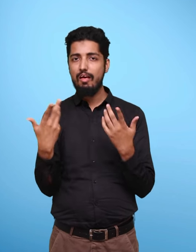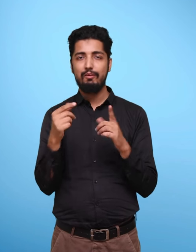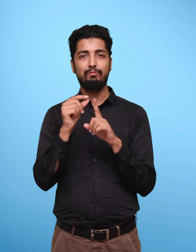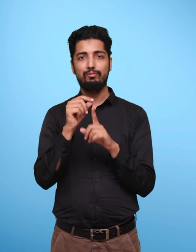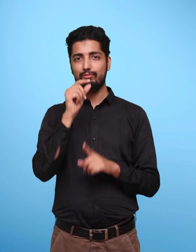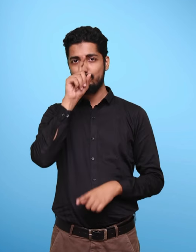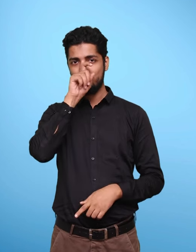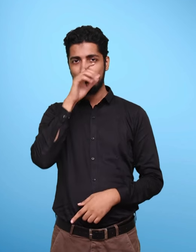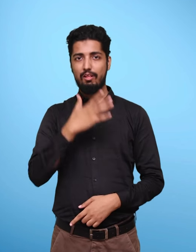P-p-parrot.